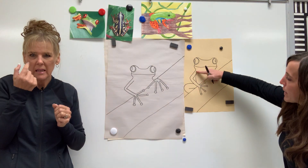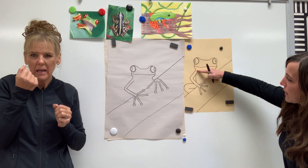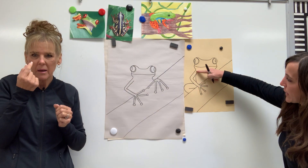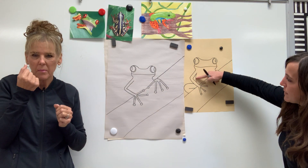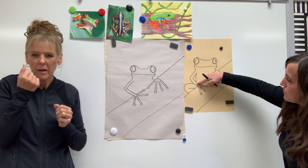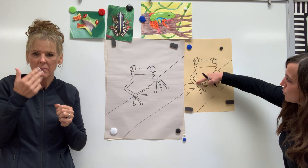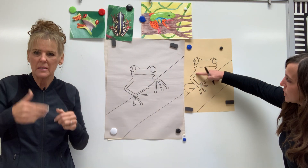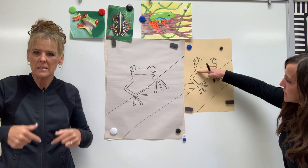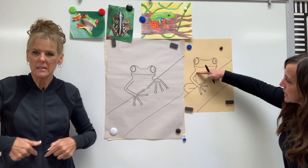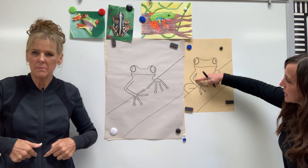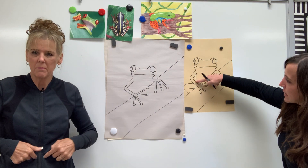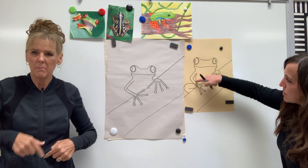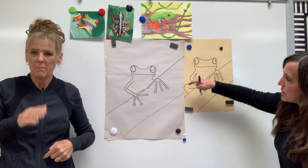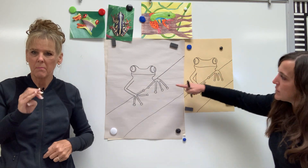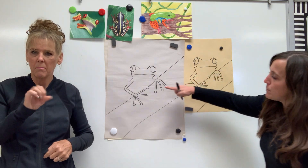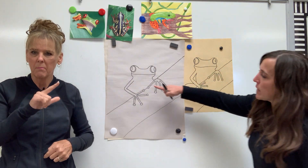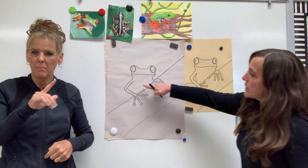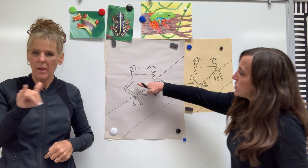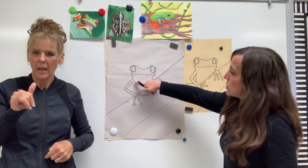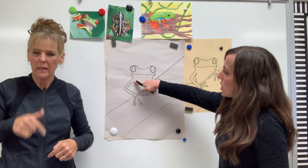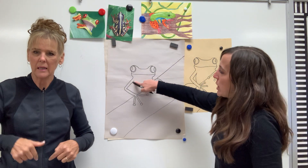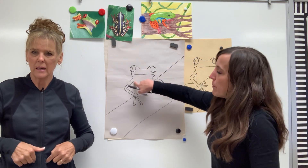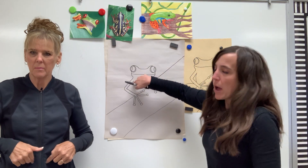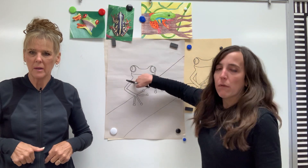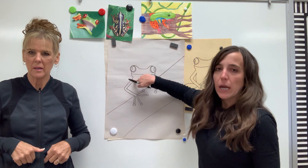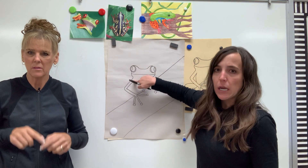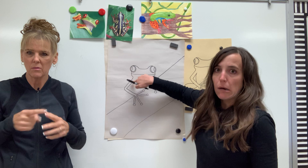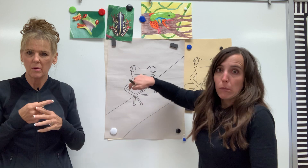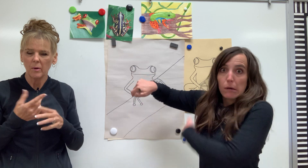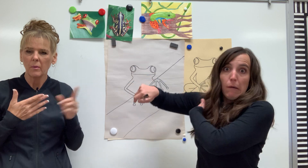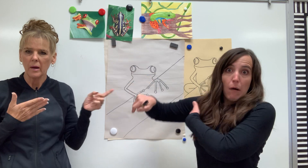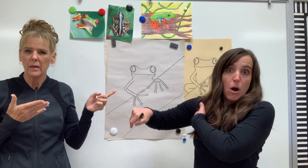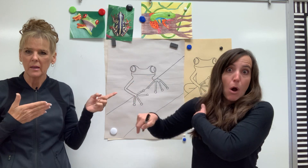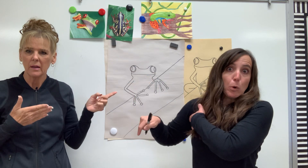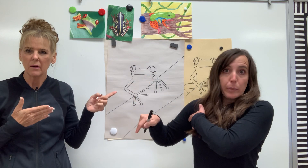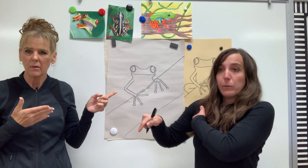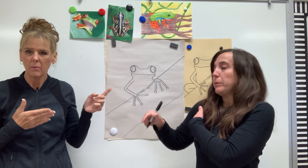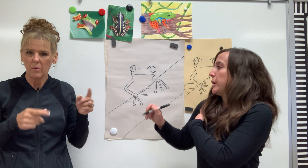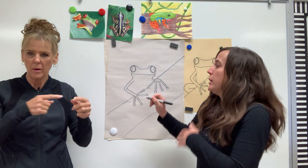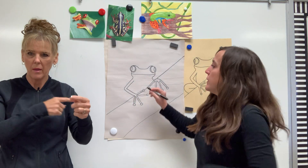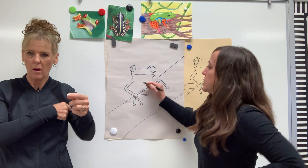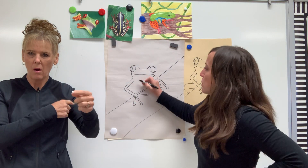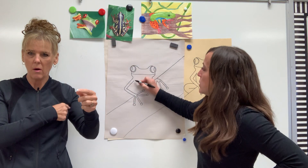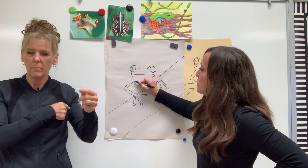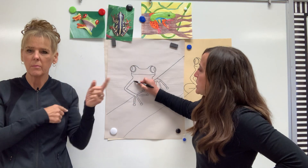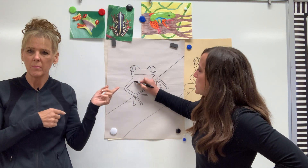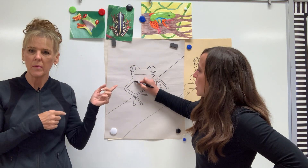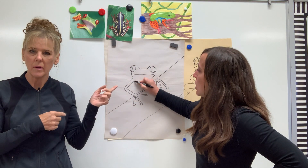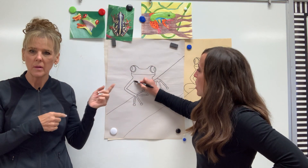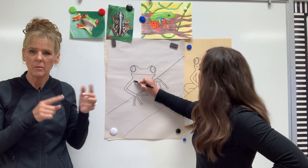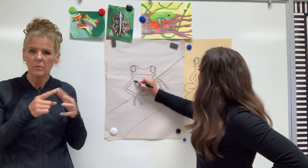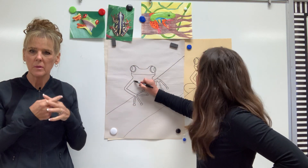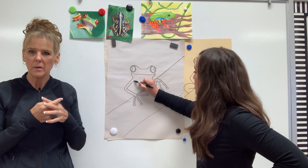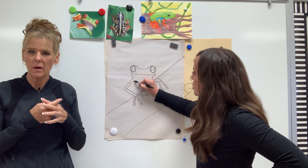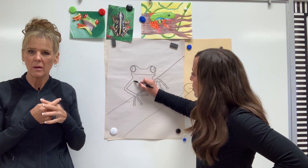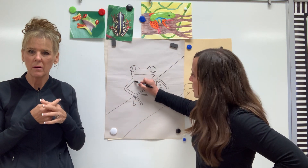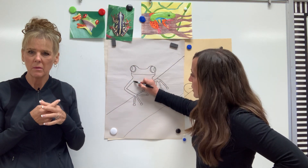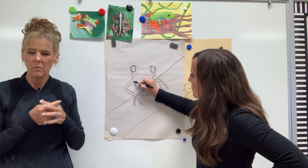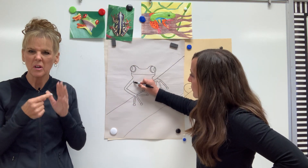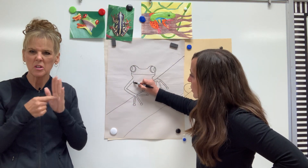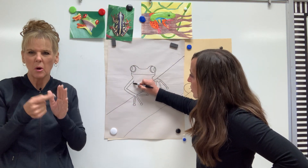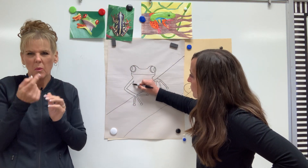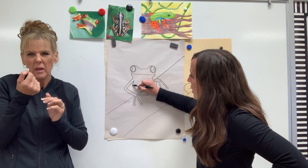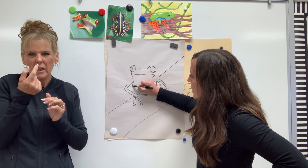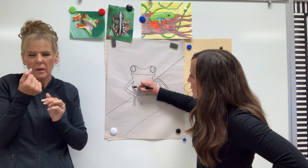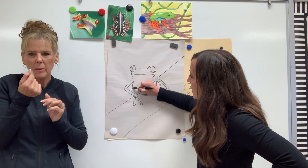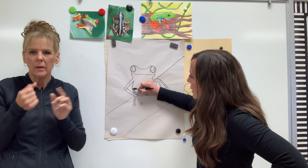of his belly. We can see a little bit of his belly. So starting about right here where our armpit would be, that's where it would start. We're just gonna show a little